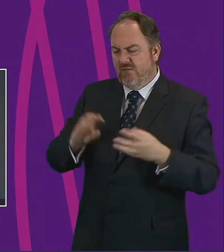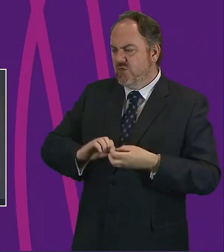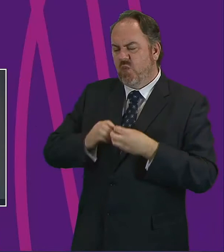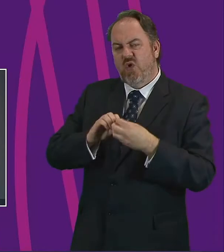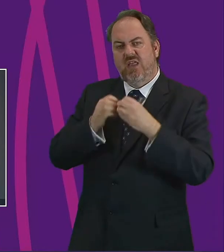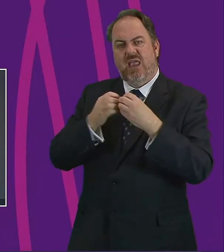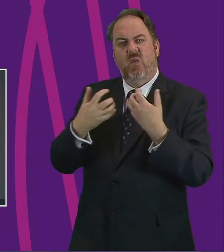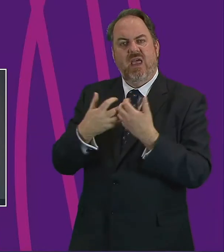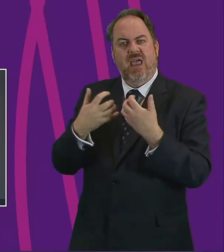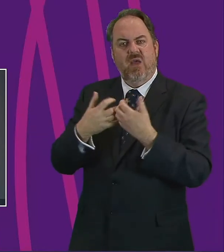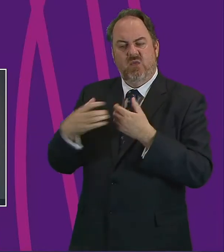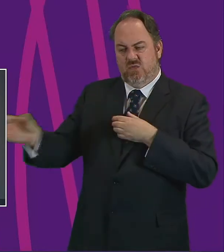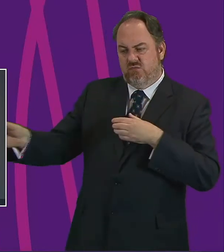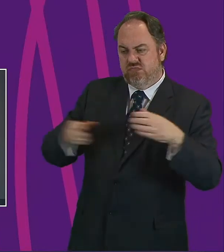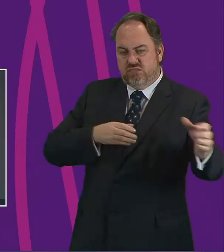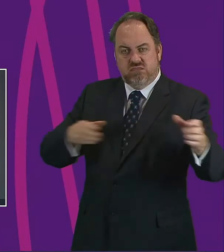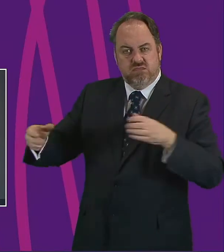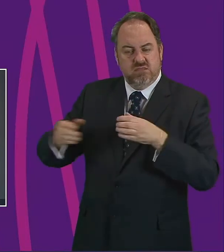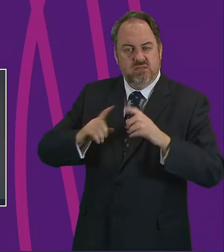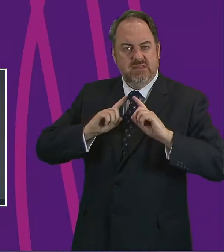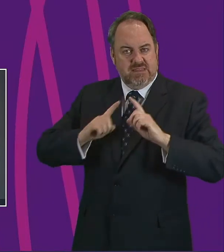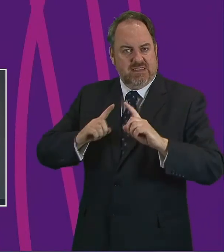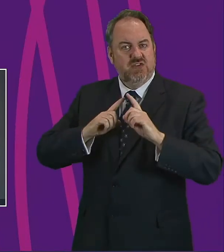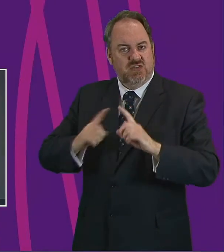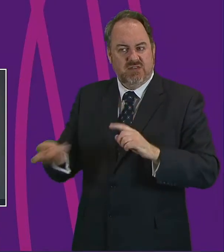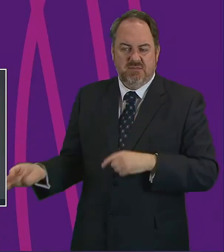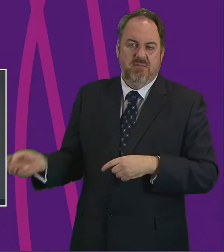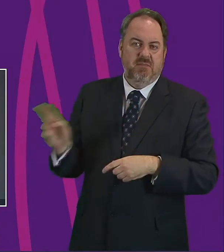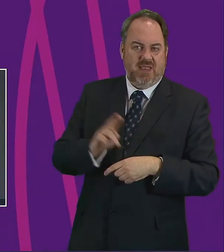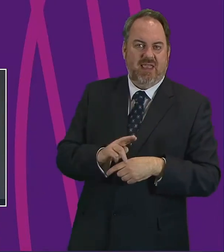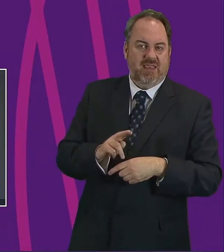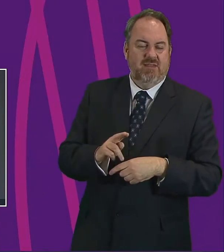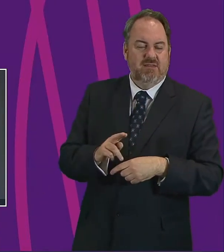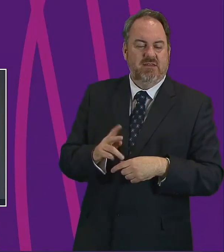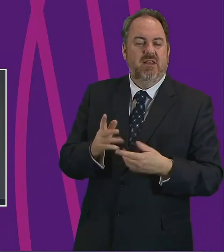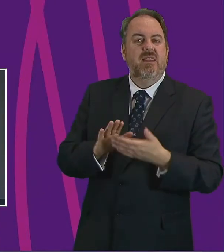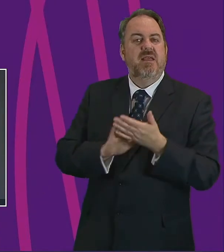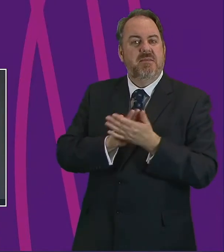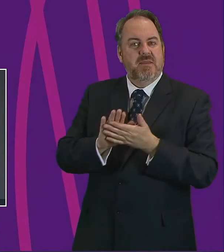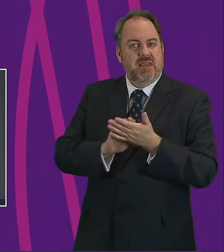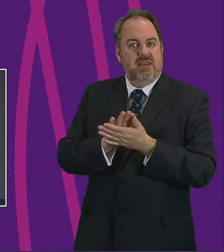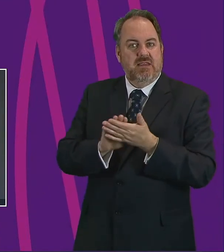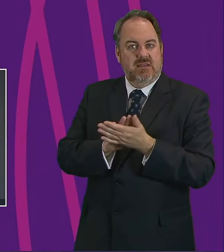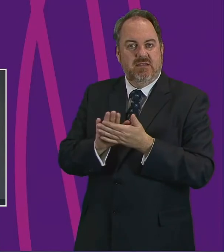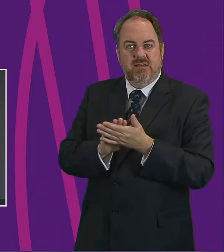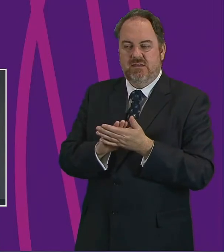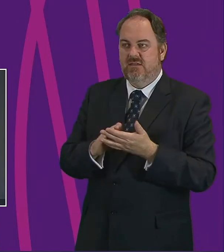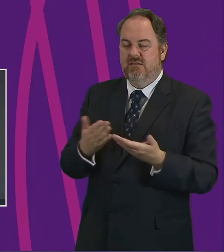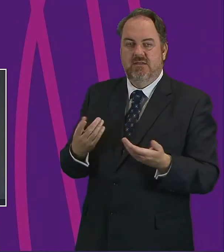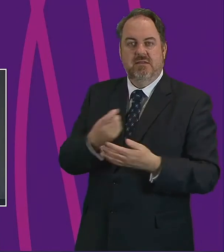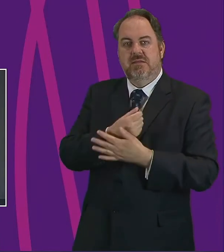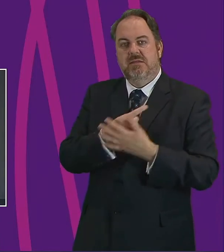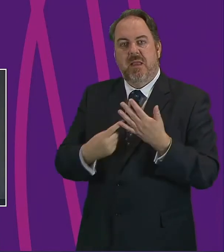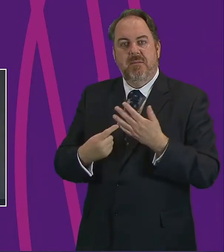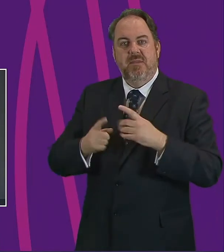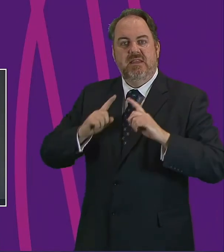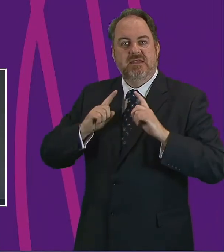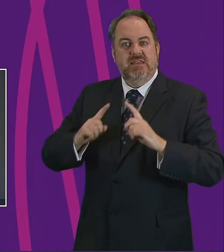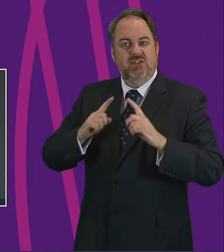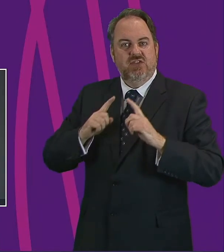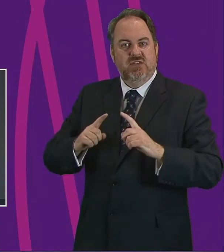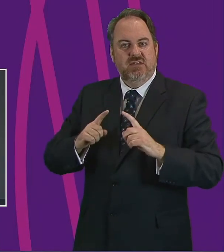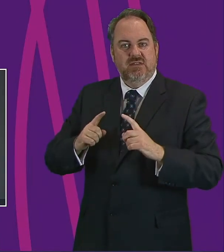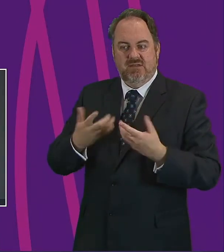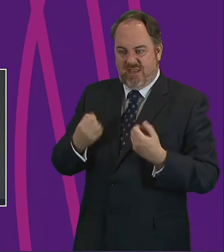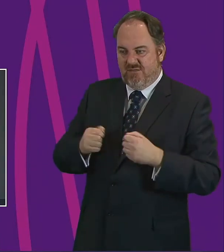There will be a multiplicity of issues that will affect the availability of the teaching population once schools